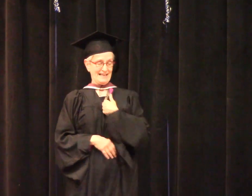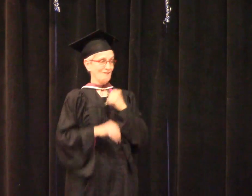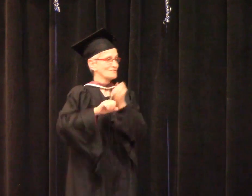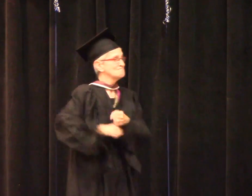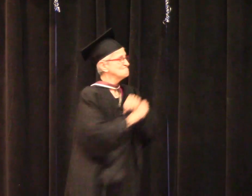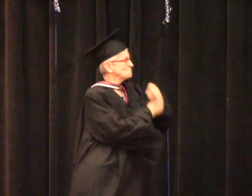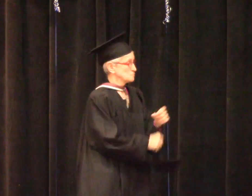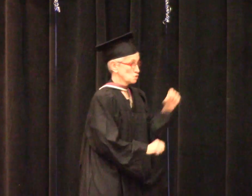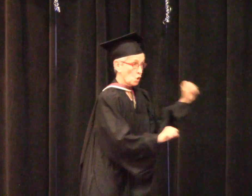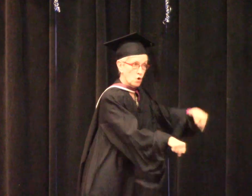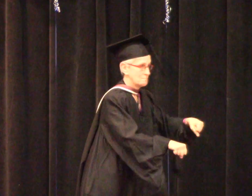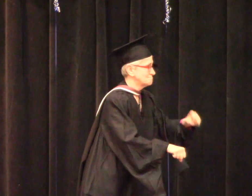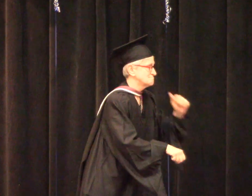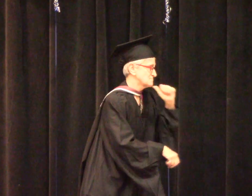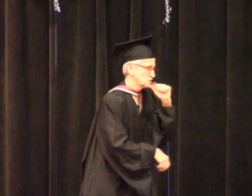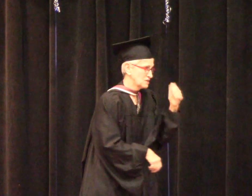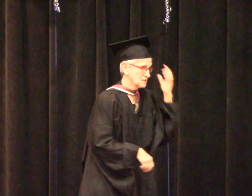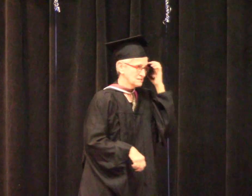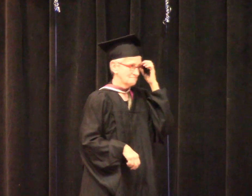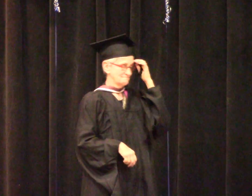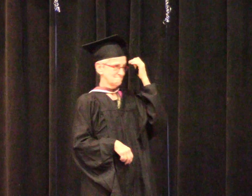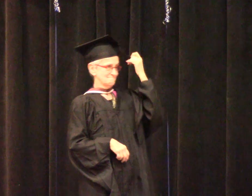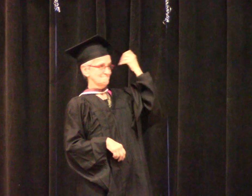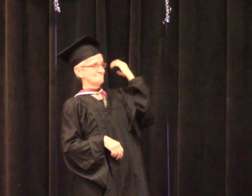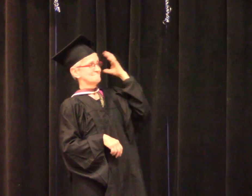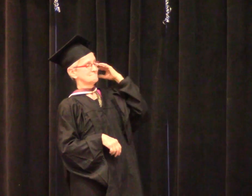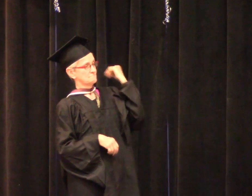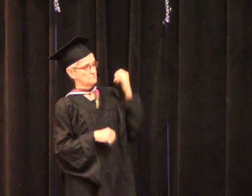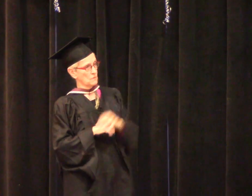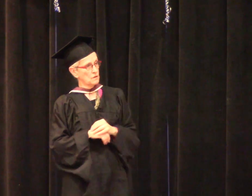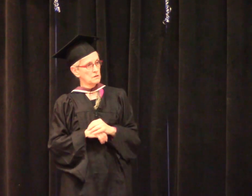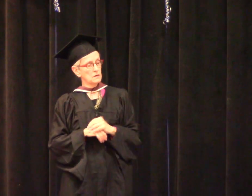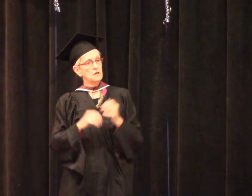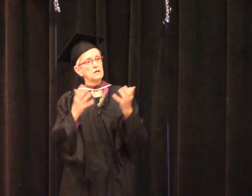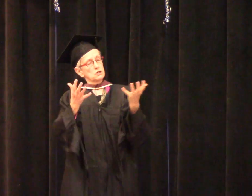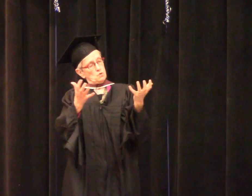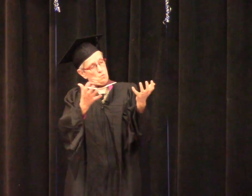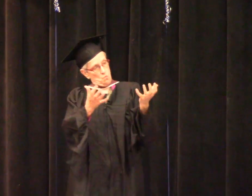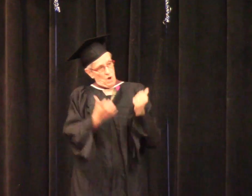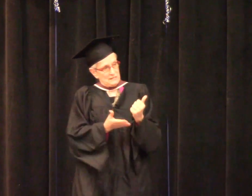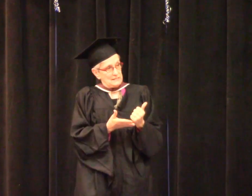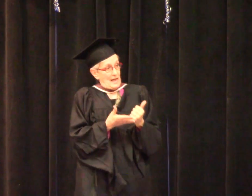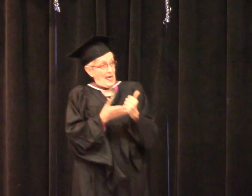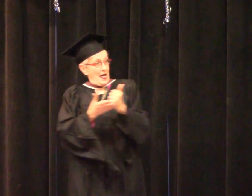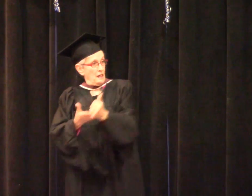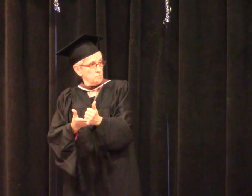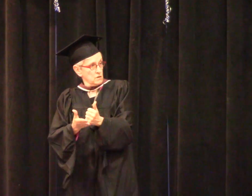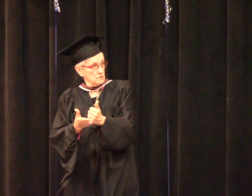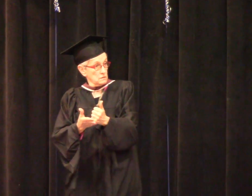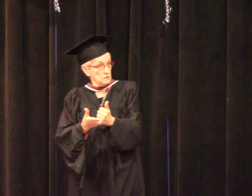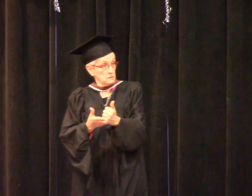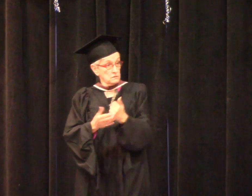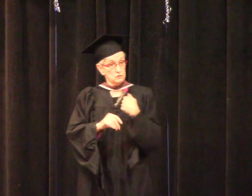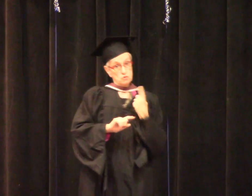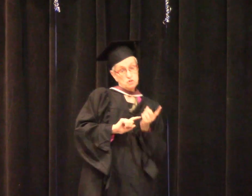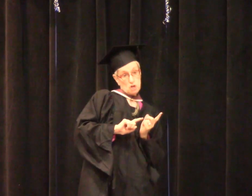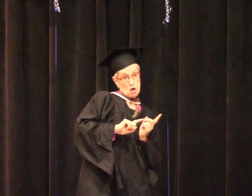decided, no, I have the ability to do whatever I want. I can go to faraway lands,